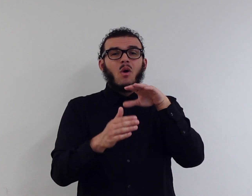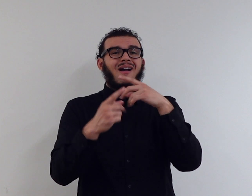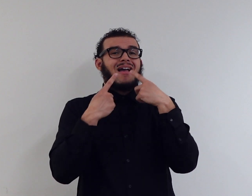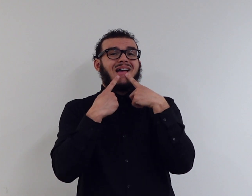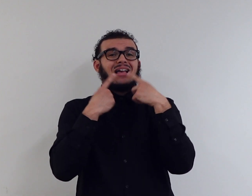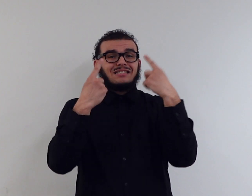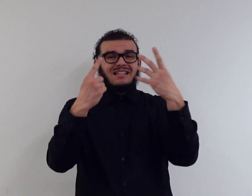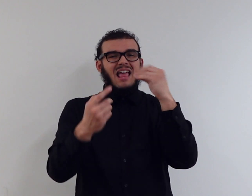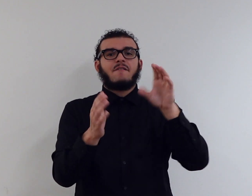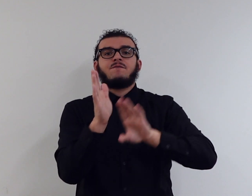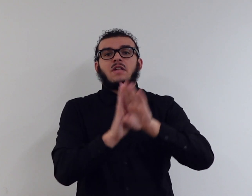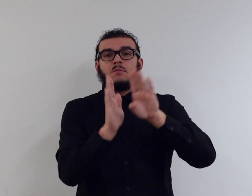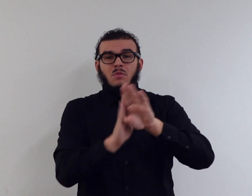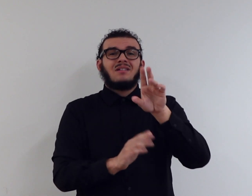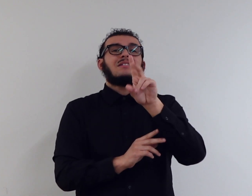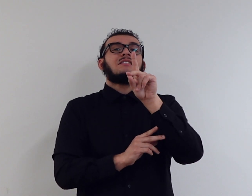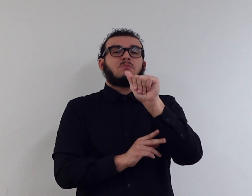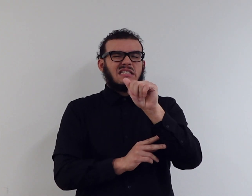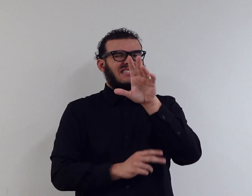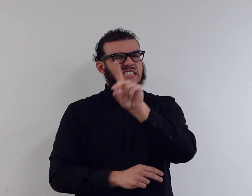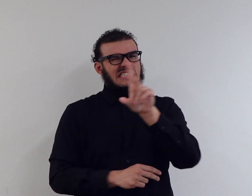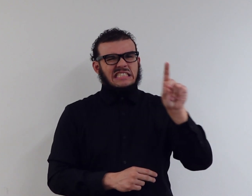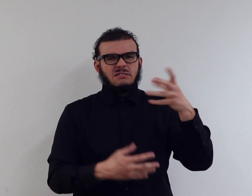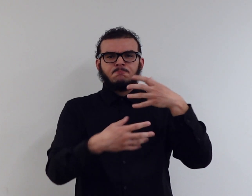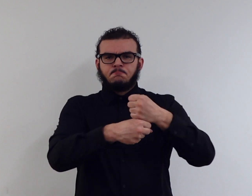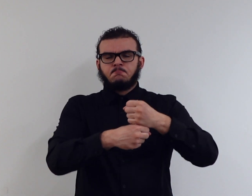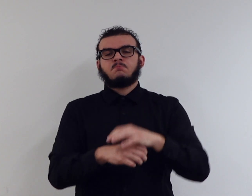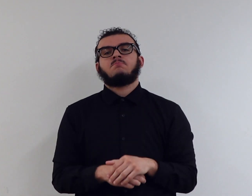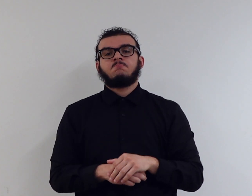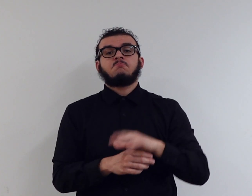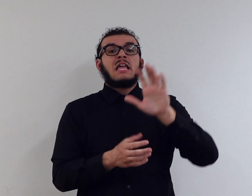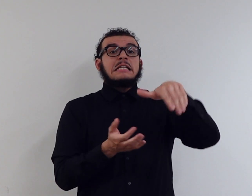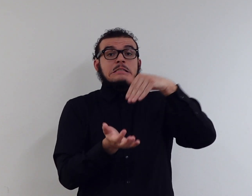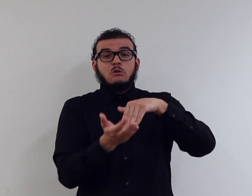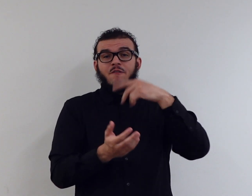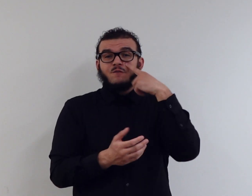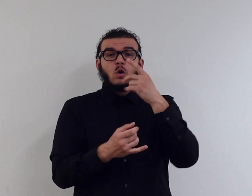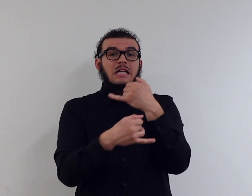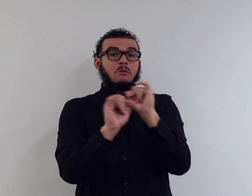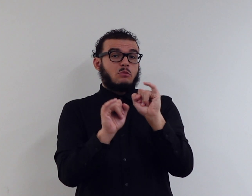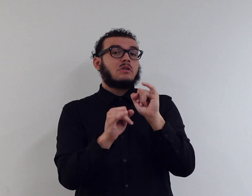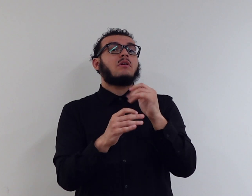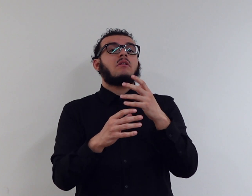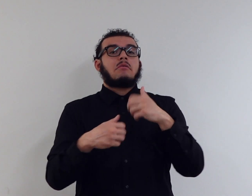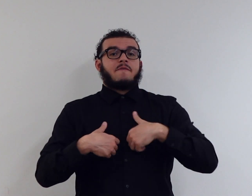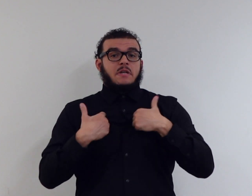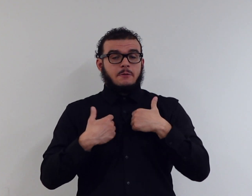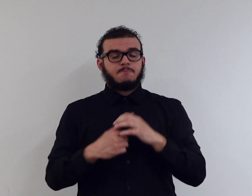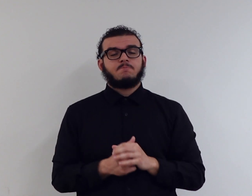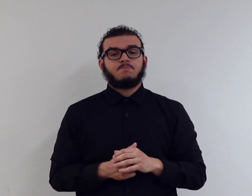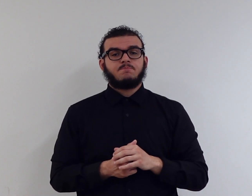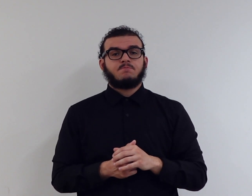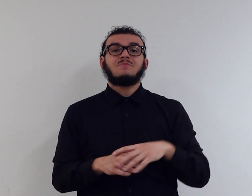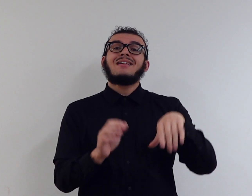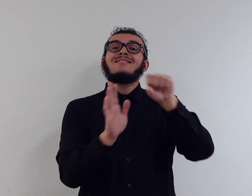in developmental disabilities, centers for independent living, state independent